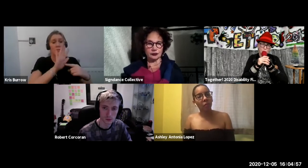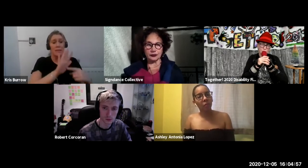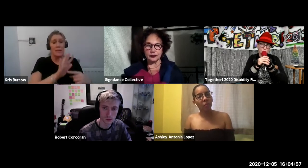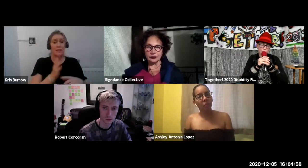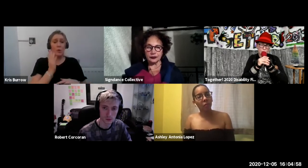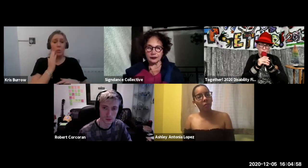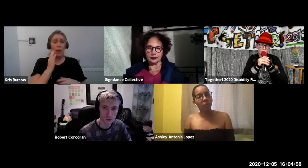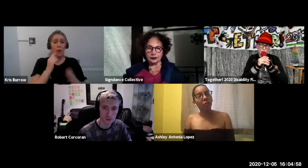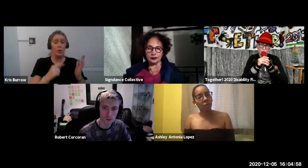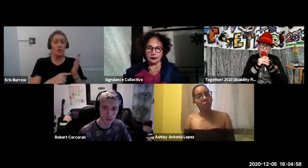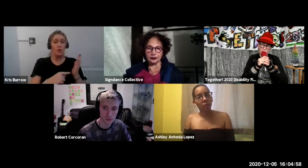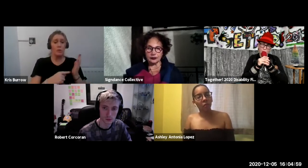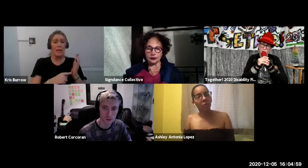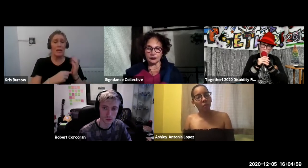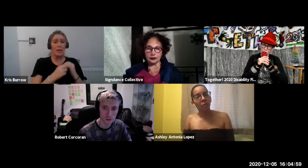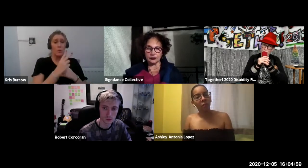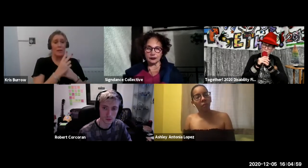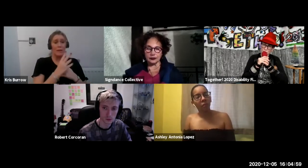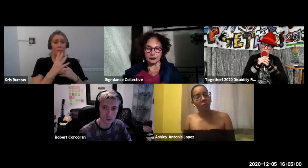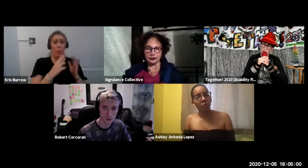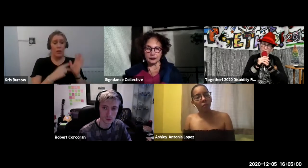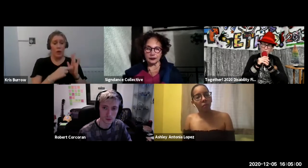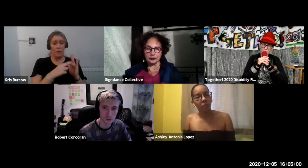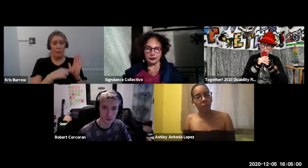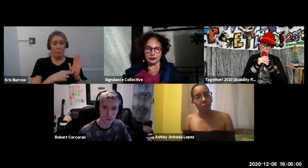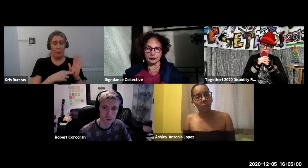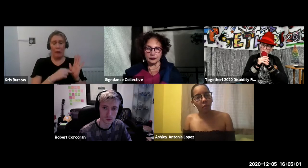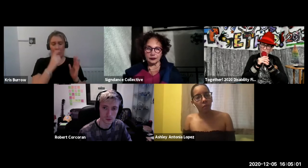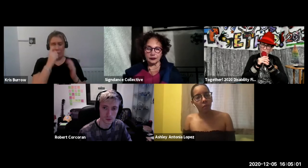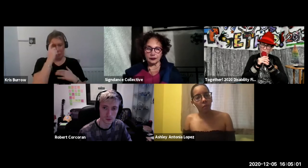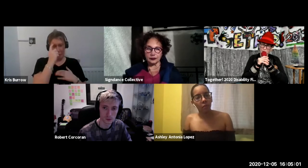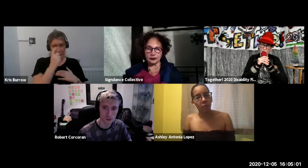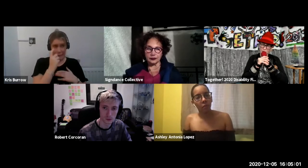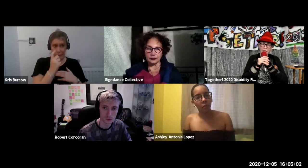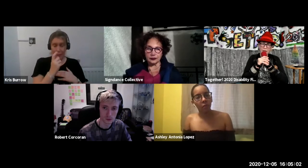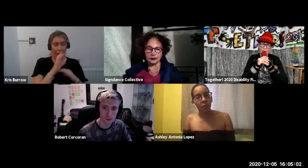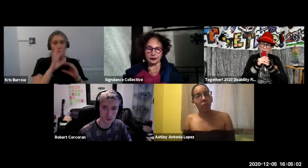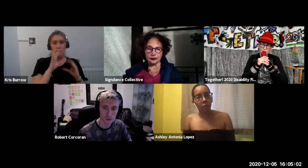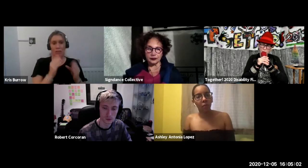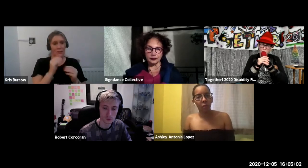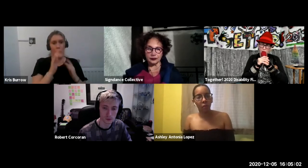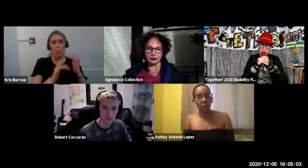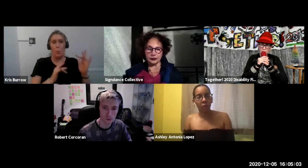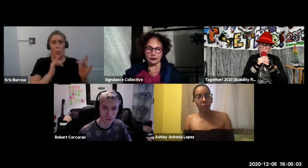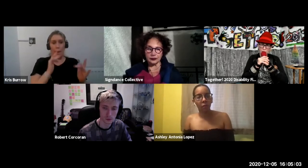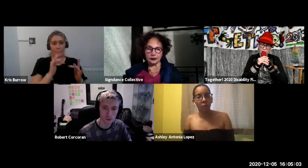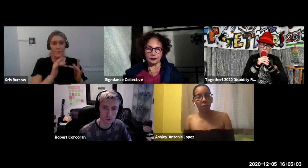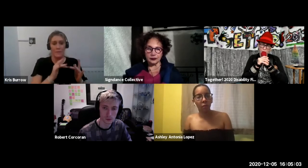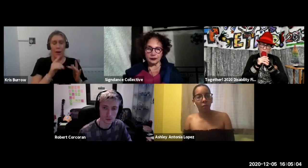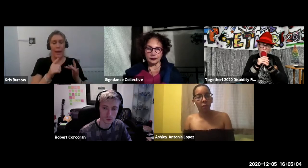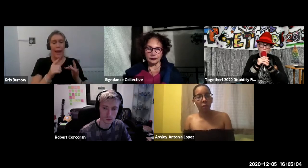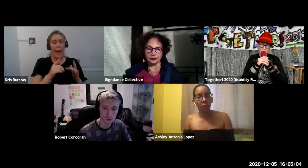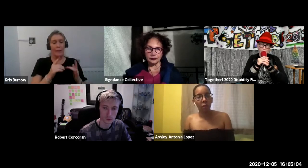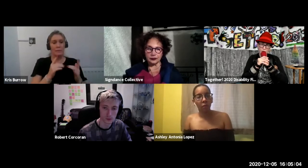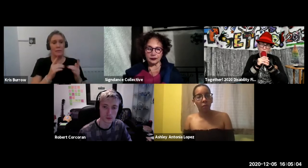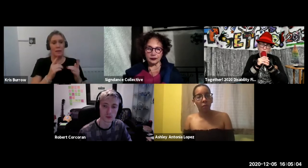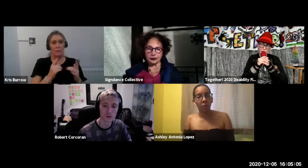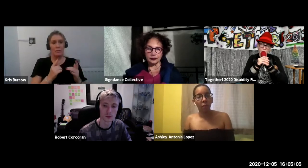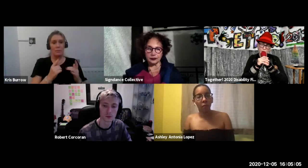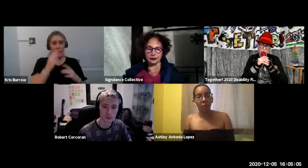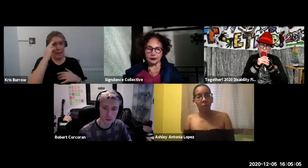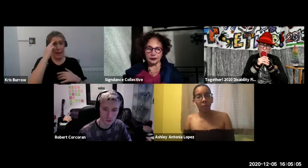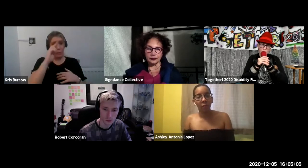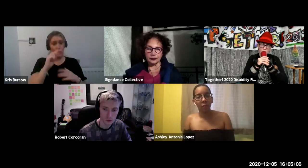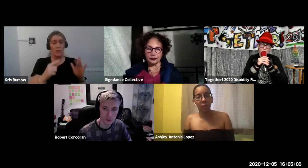the 24th of November, if that was a Tuesday, but everything we've done is on the website. And it's a piece called I Am Tony, which